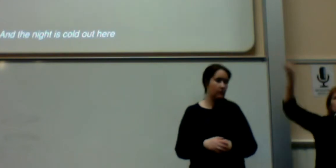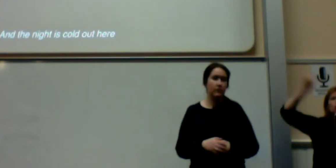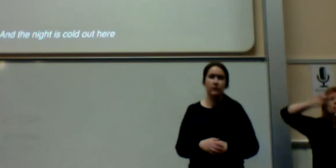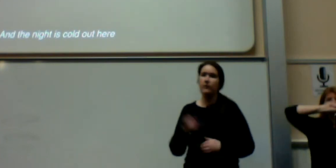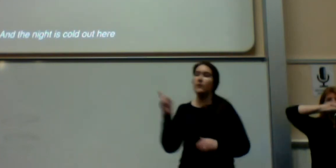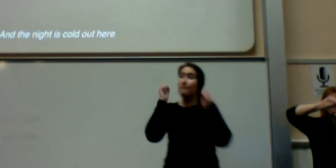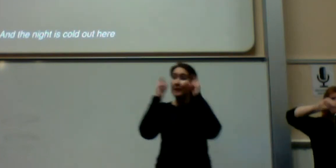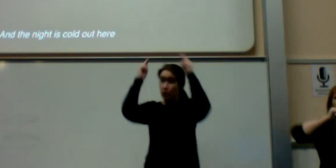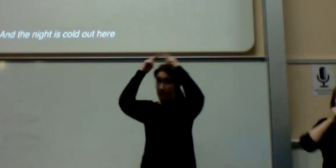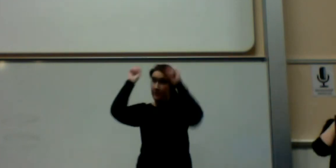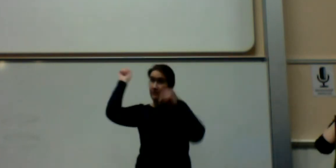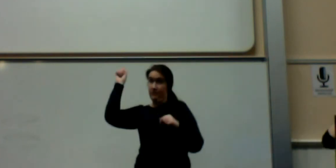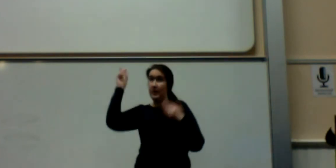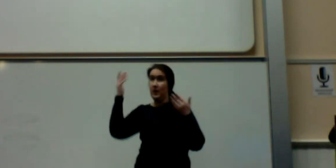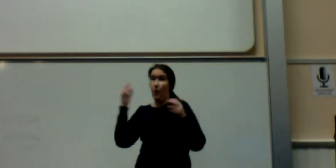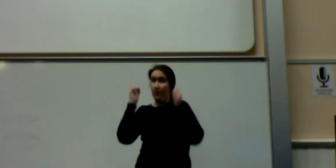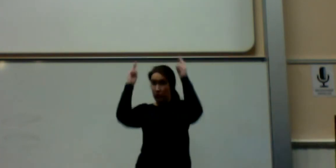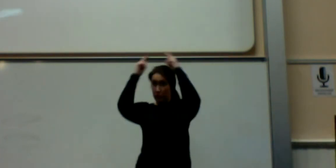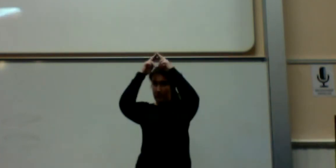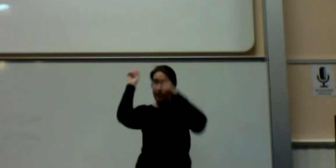This is the bishop.